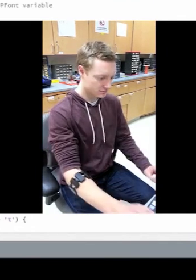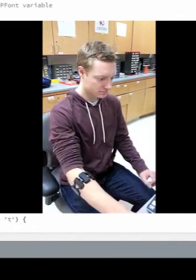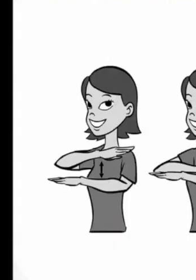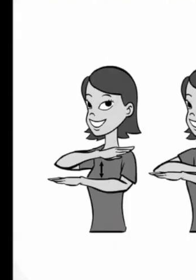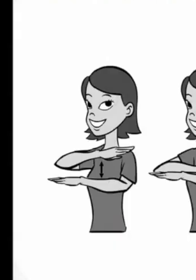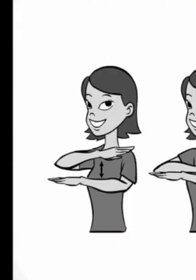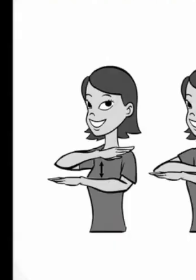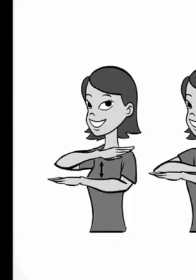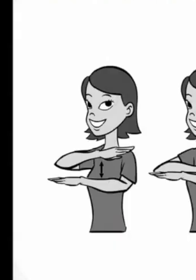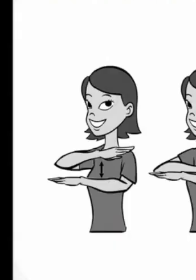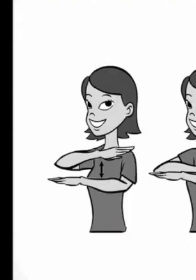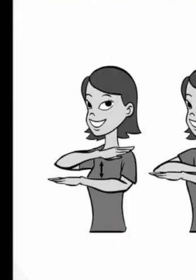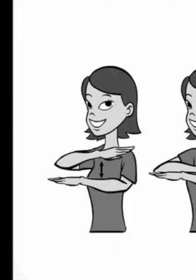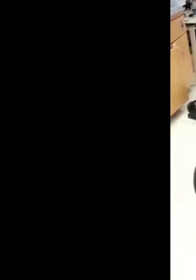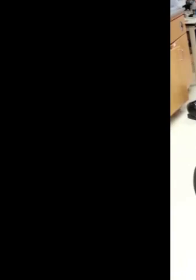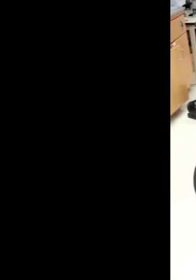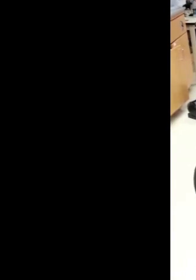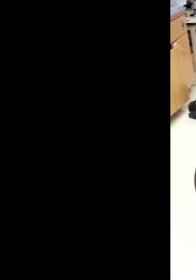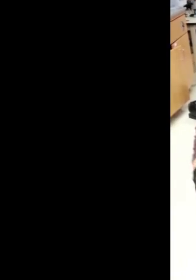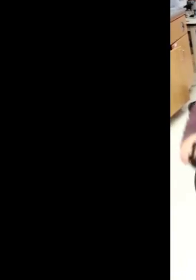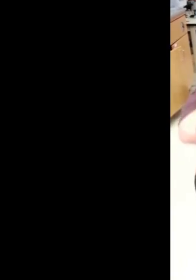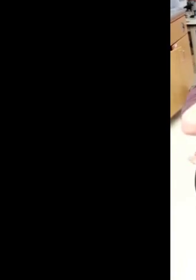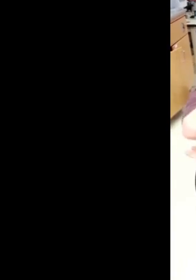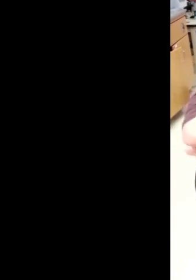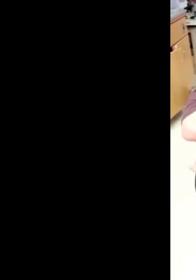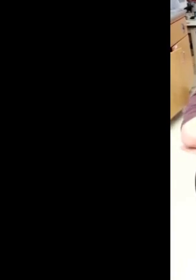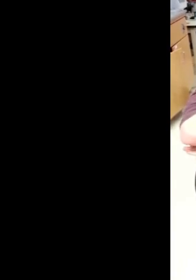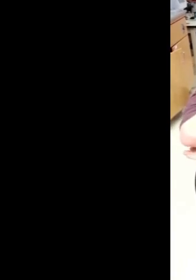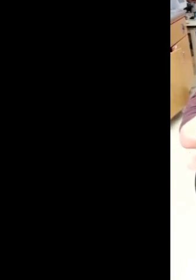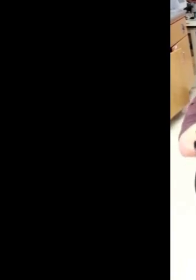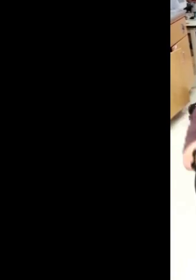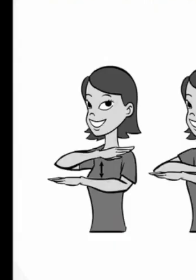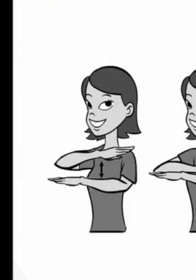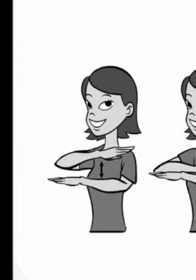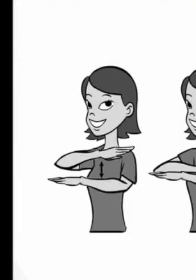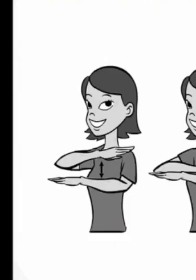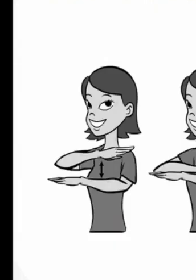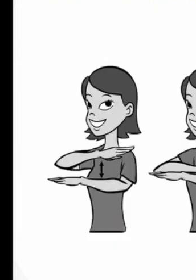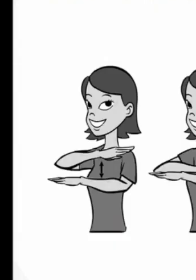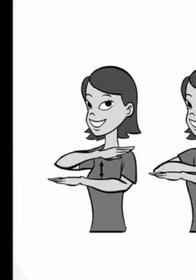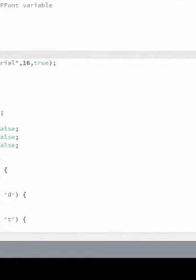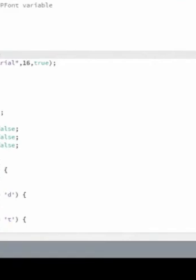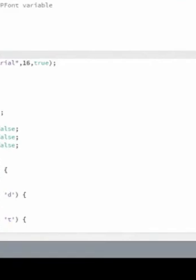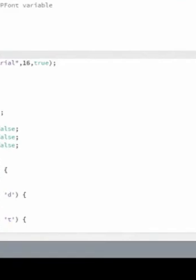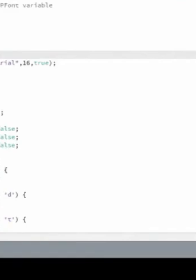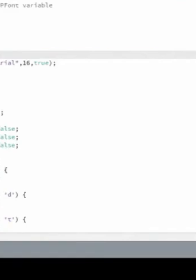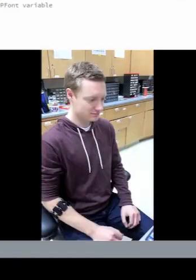To perform the sign for table, hold both your arms and forearms in front of your body and tap them together.